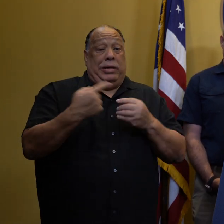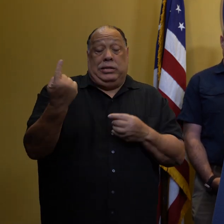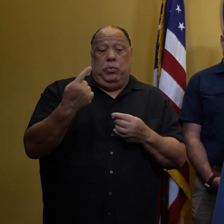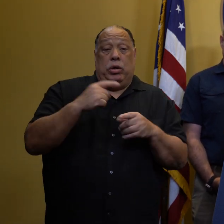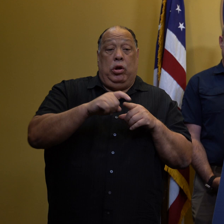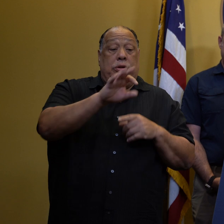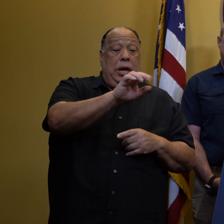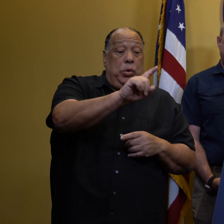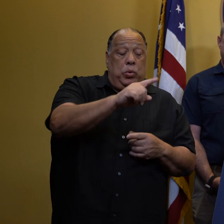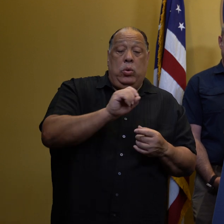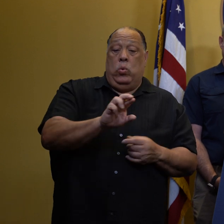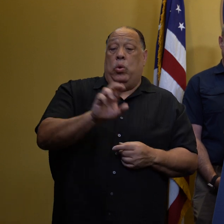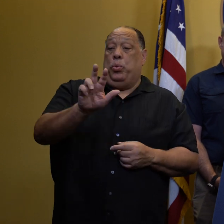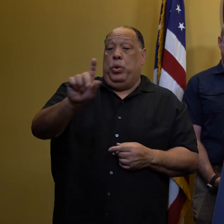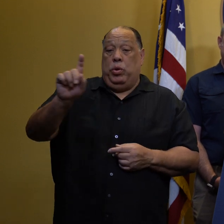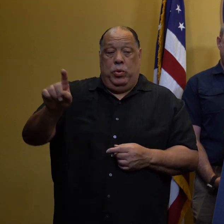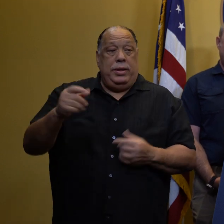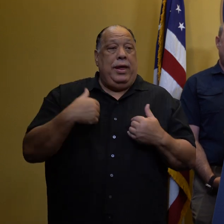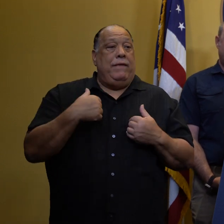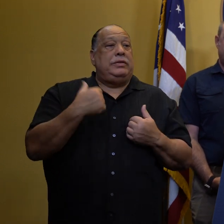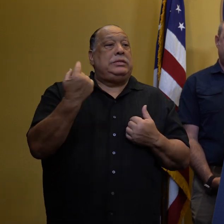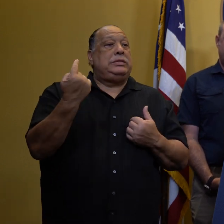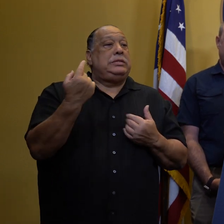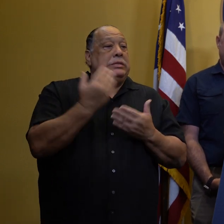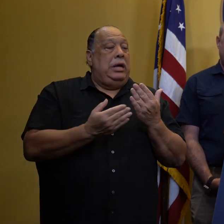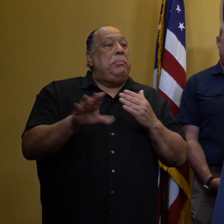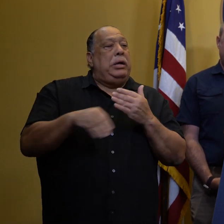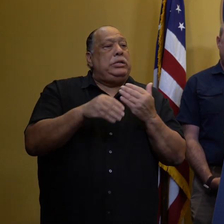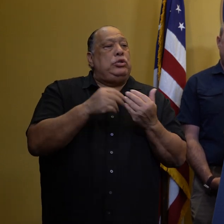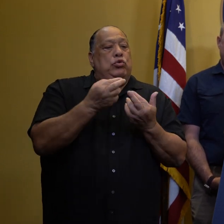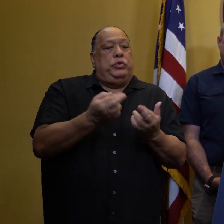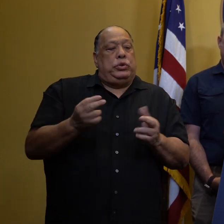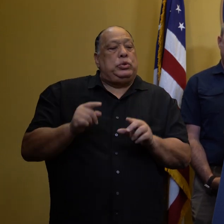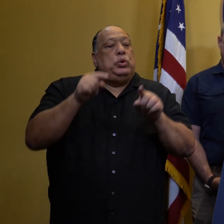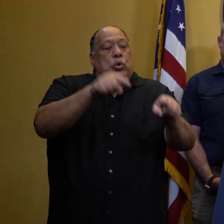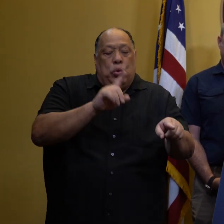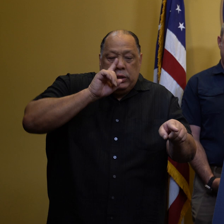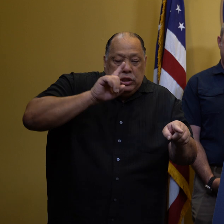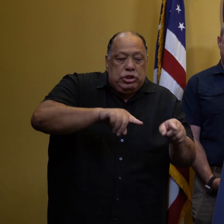or 311 to have some additional resources to come check on them.